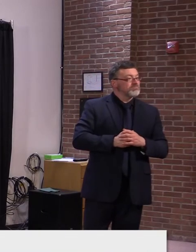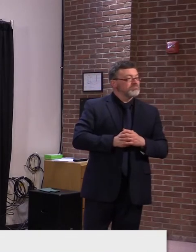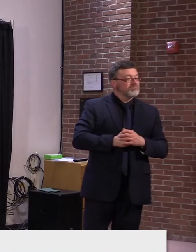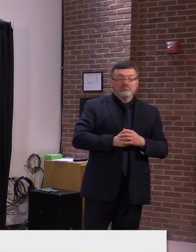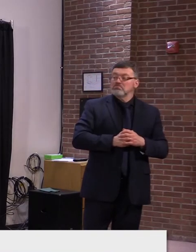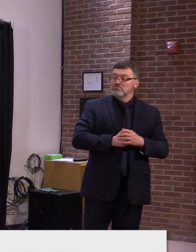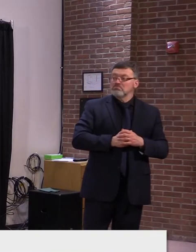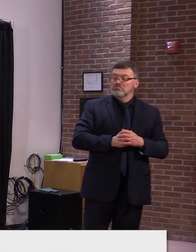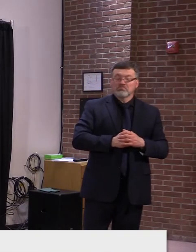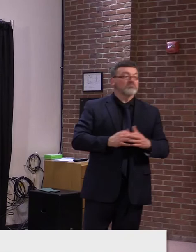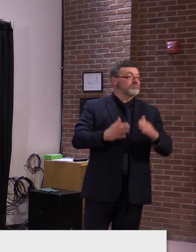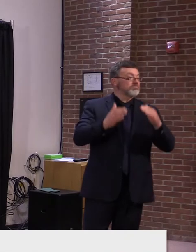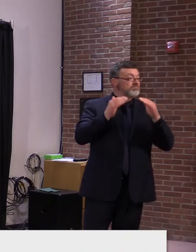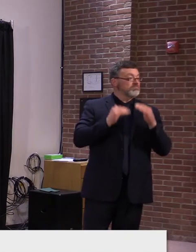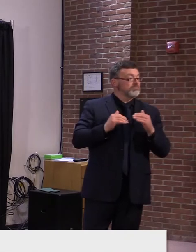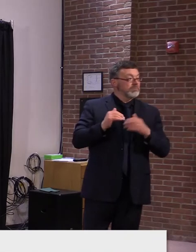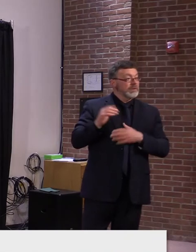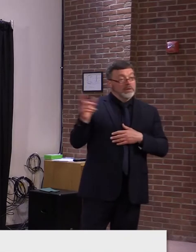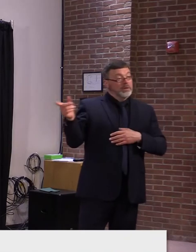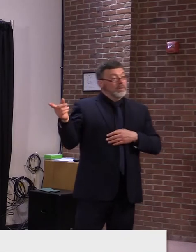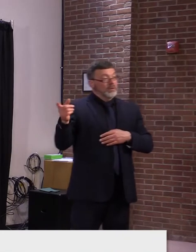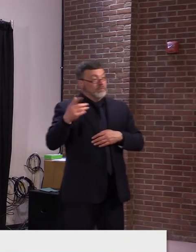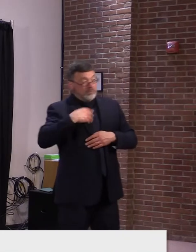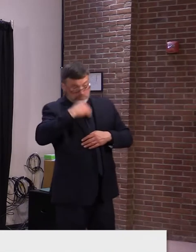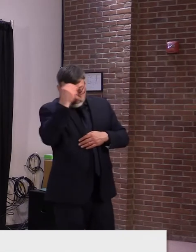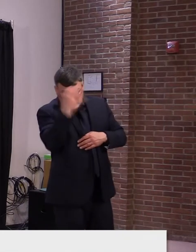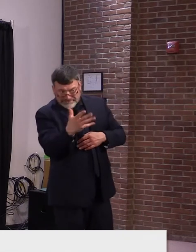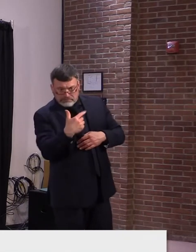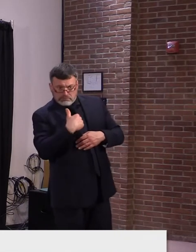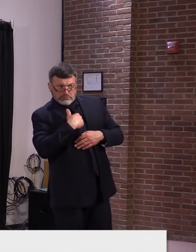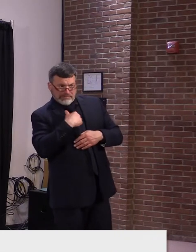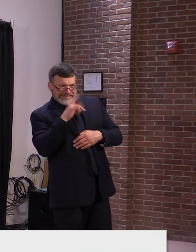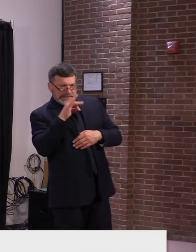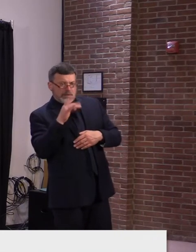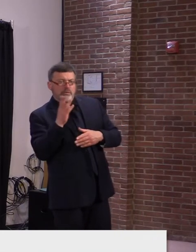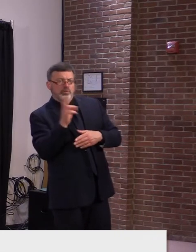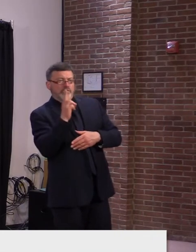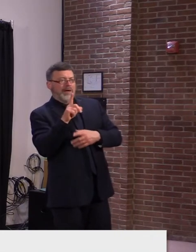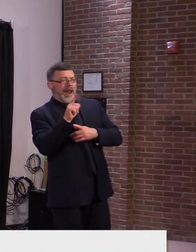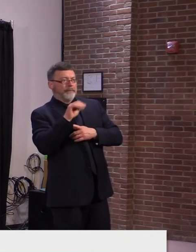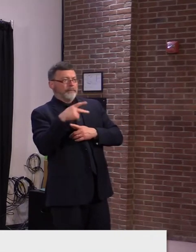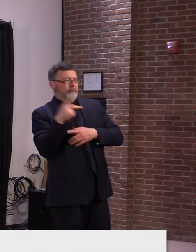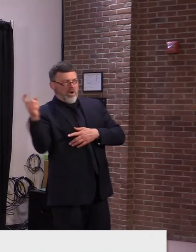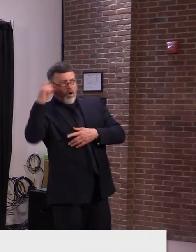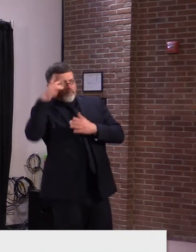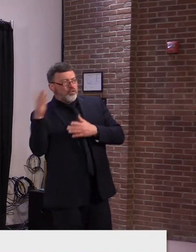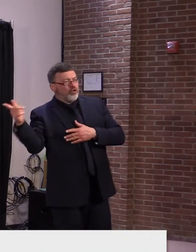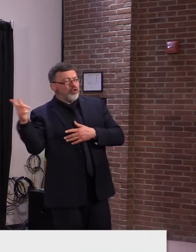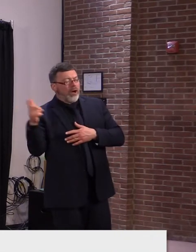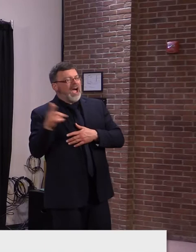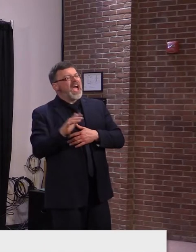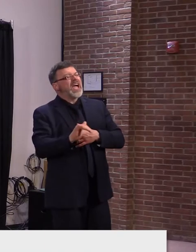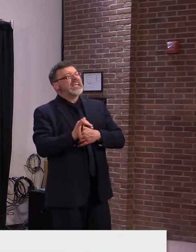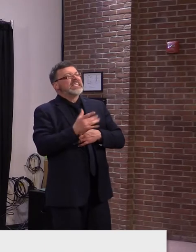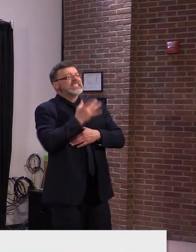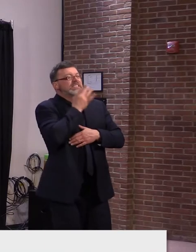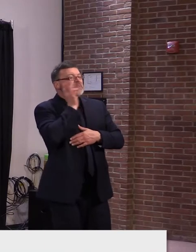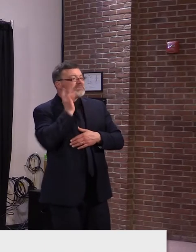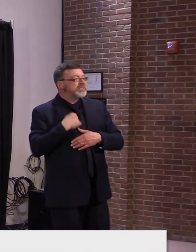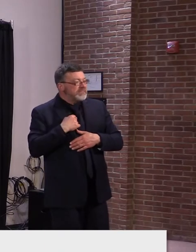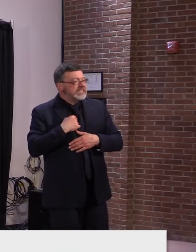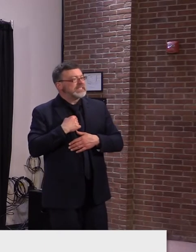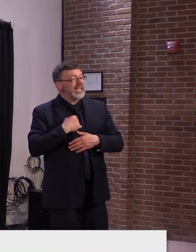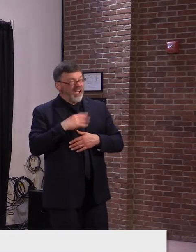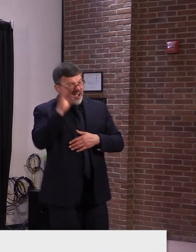I've taken one of the LAMP tests myself, and it's interesting to utilize and very easy, but it does